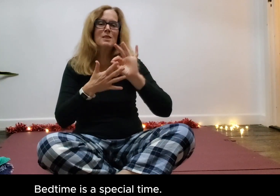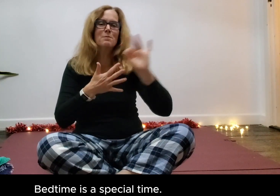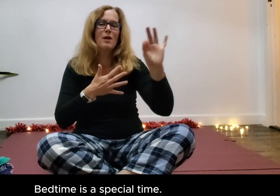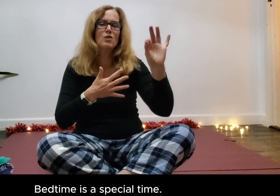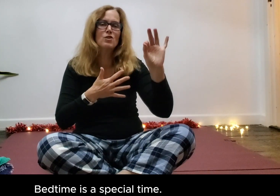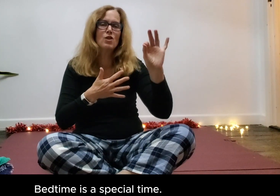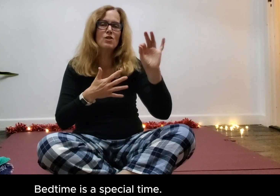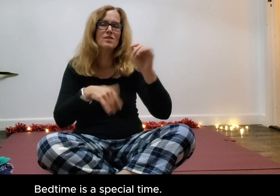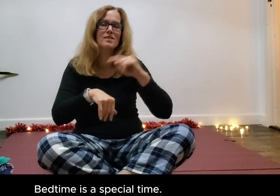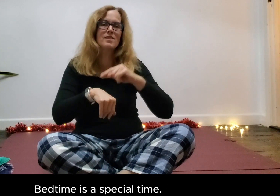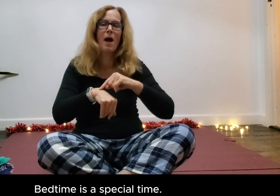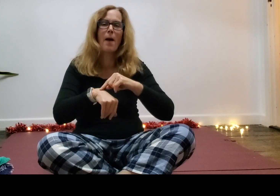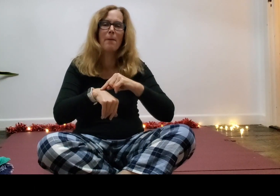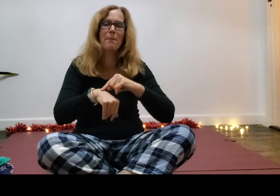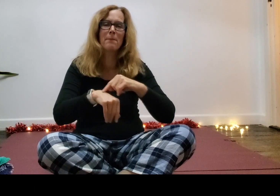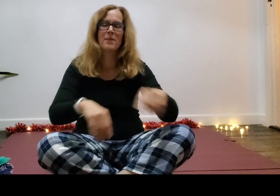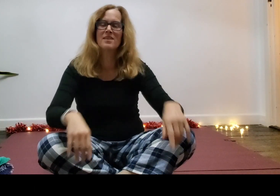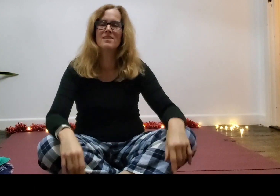Bedtime is a special time.